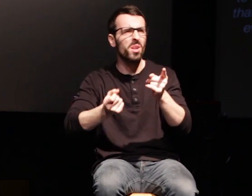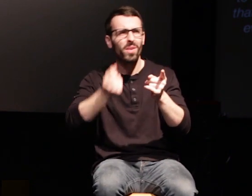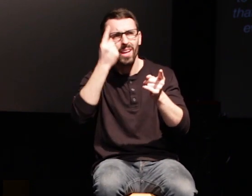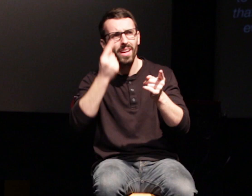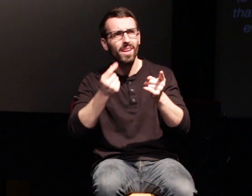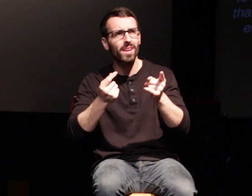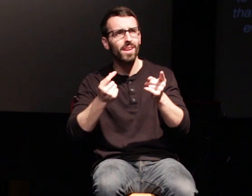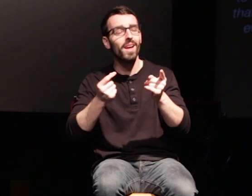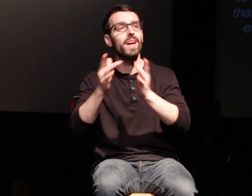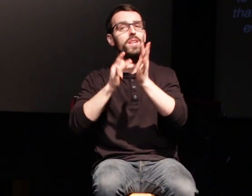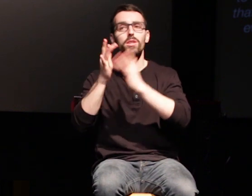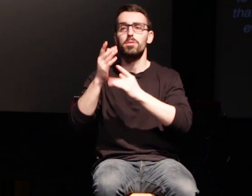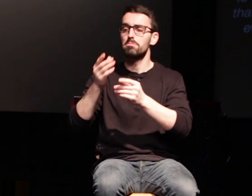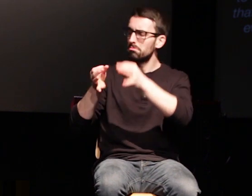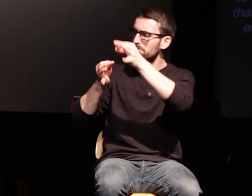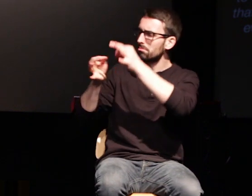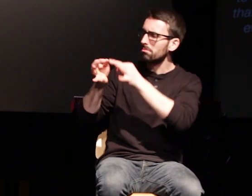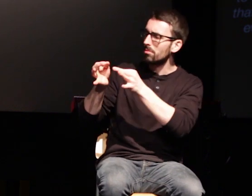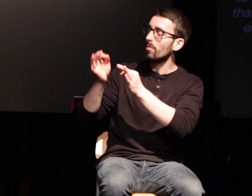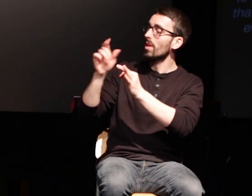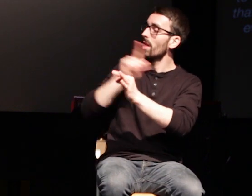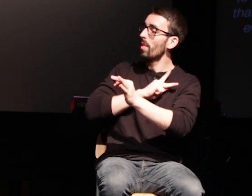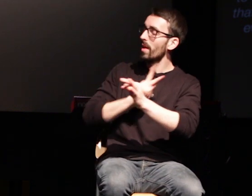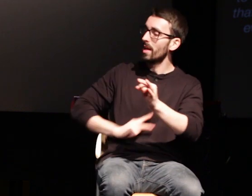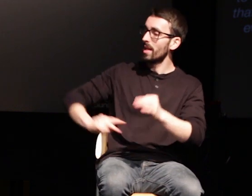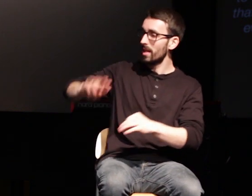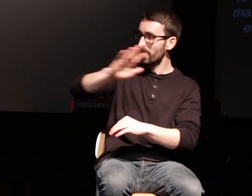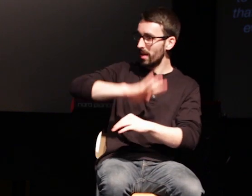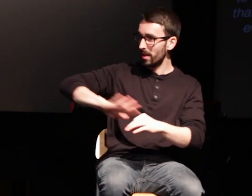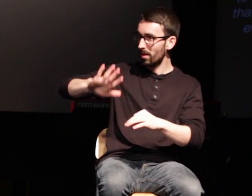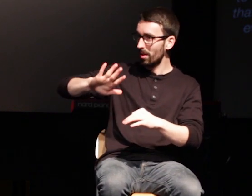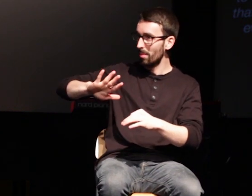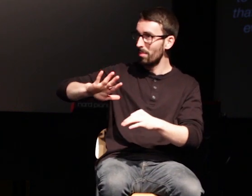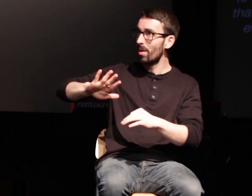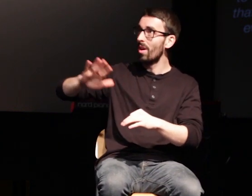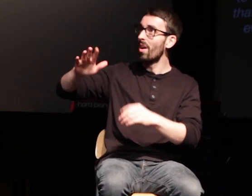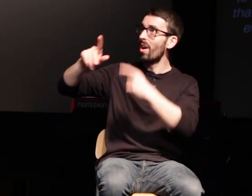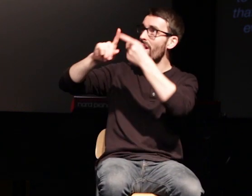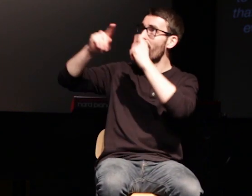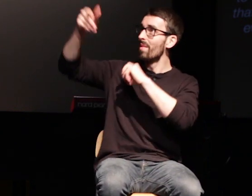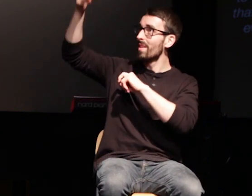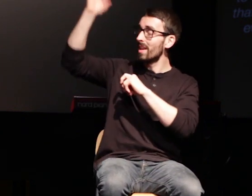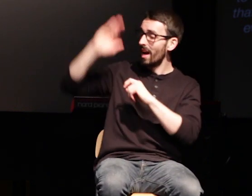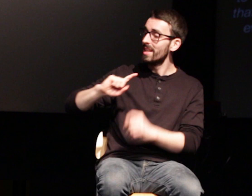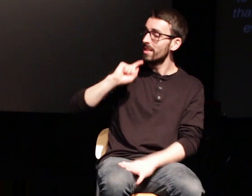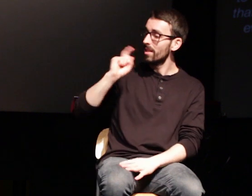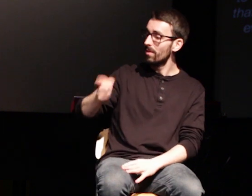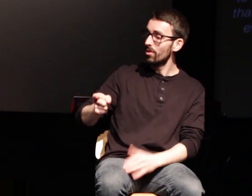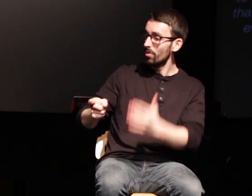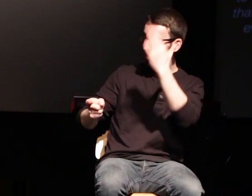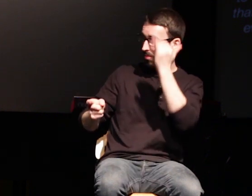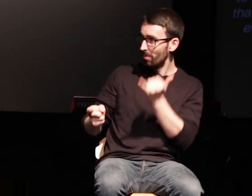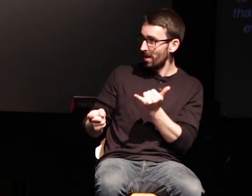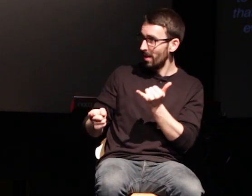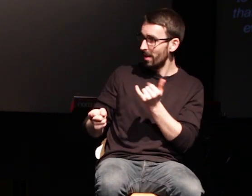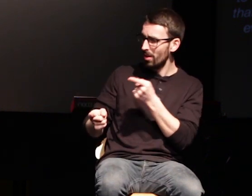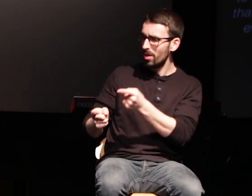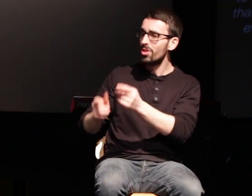And Jesus says to them, the kingdom of God, the secret of the kingdom of God has been given to you. Why? Because what are they listening with?